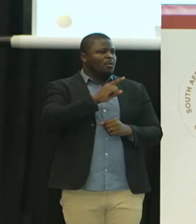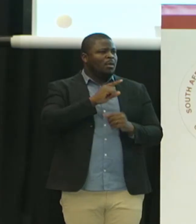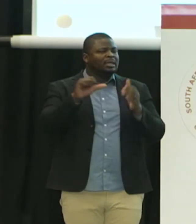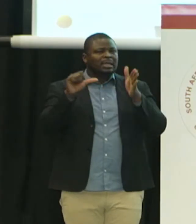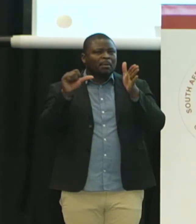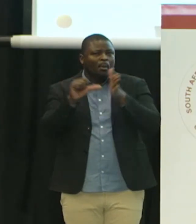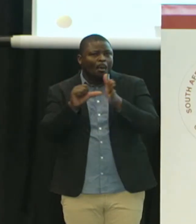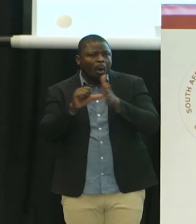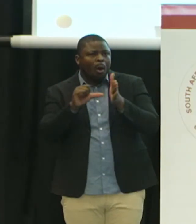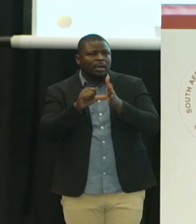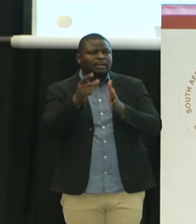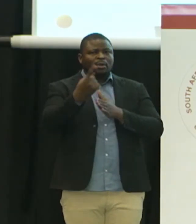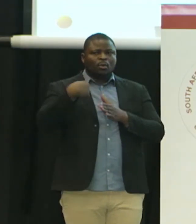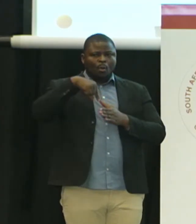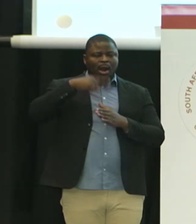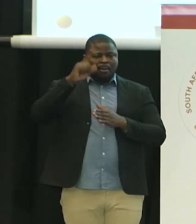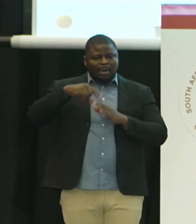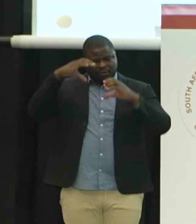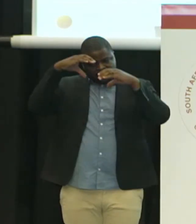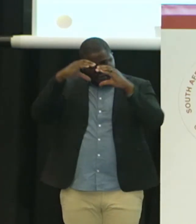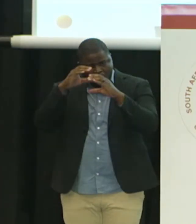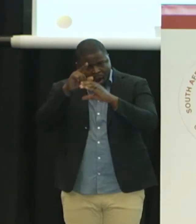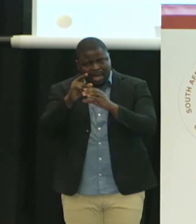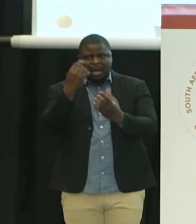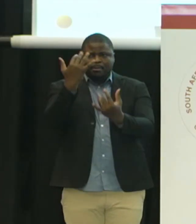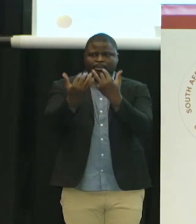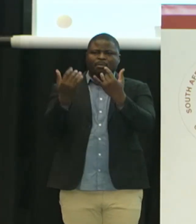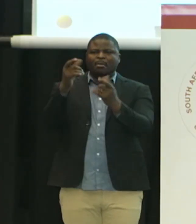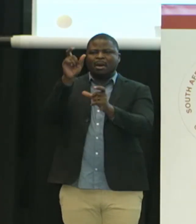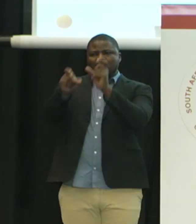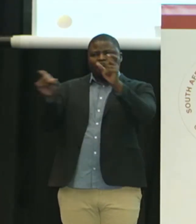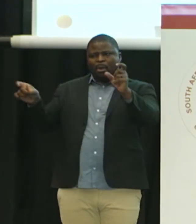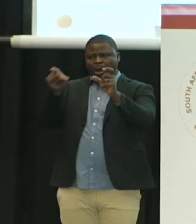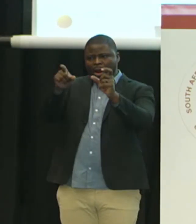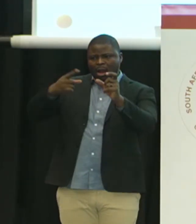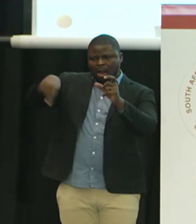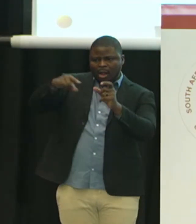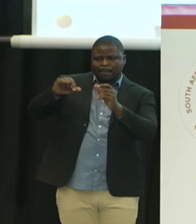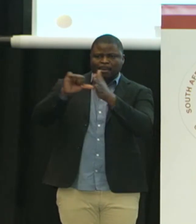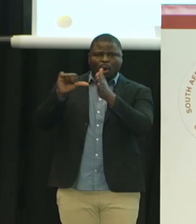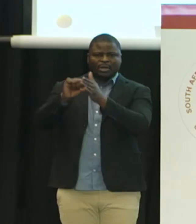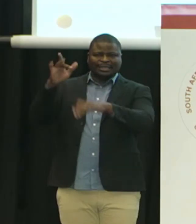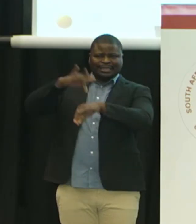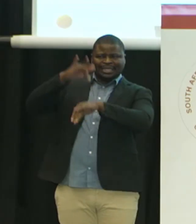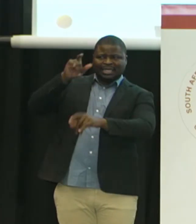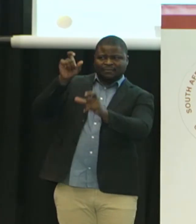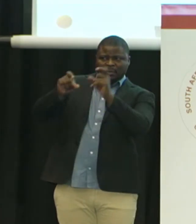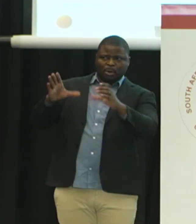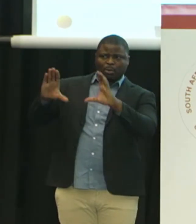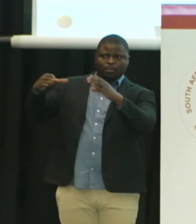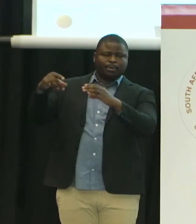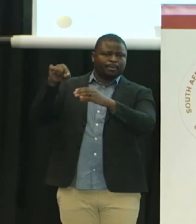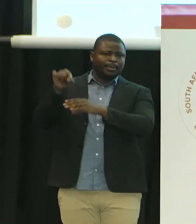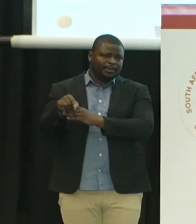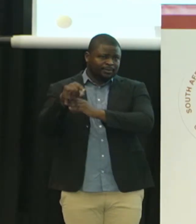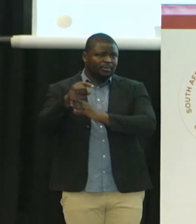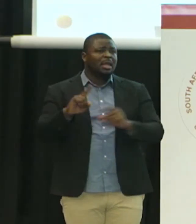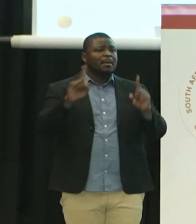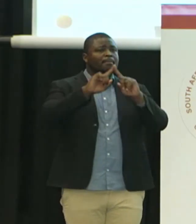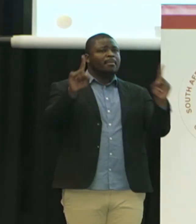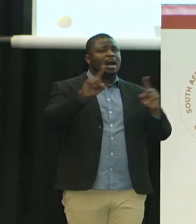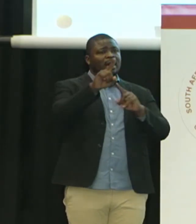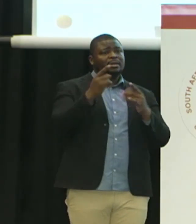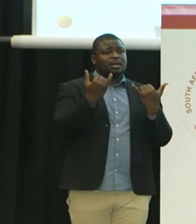and priority populations. Once all this has been said, I think it's time for us to get into this